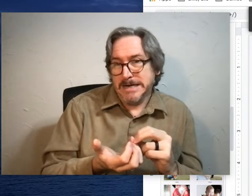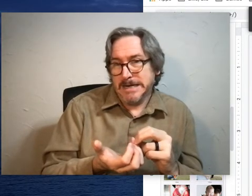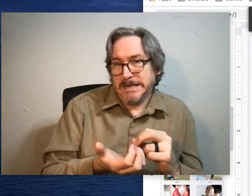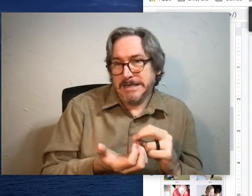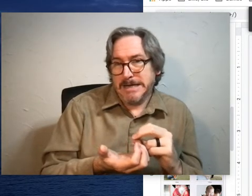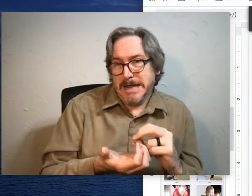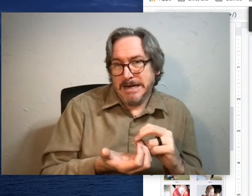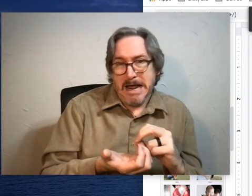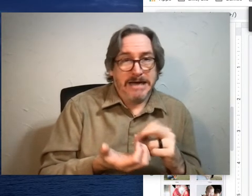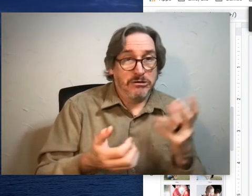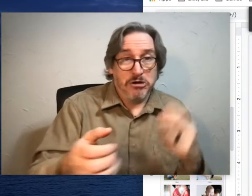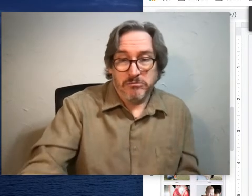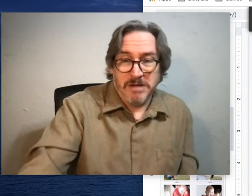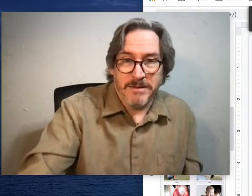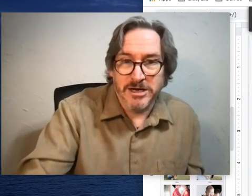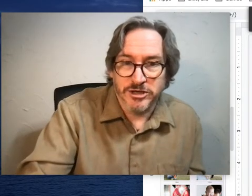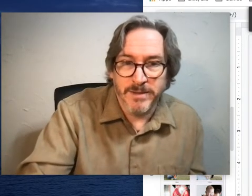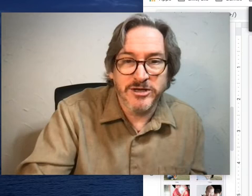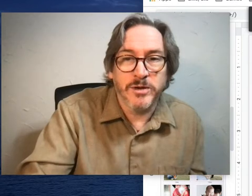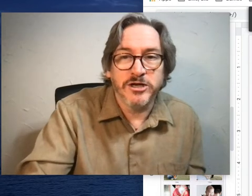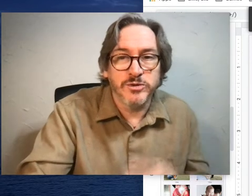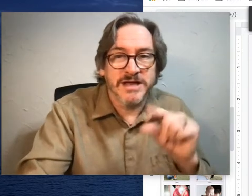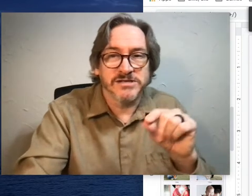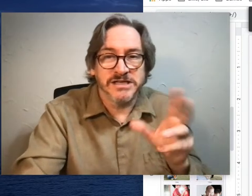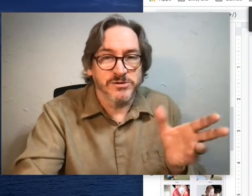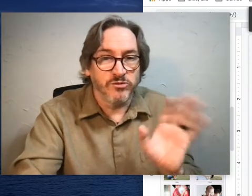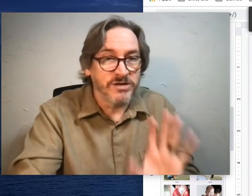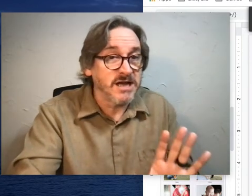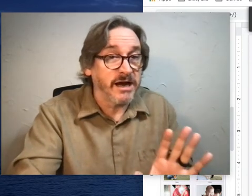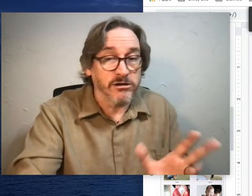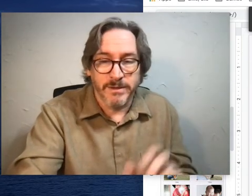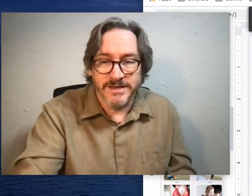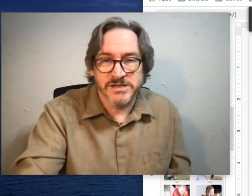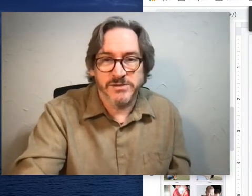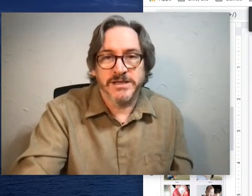married again. I don't know. I'm not sure. Maybe 2000 he's supposed to